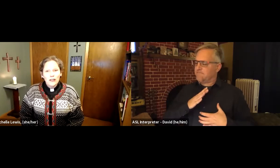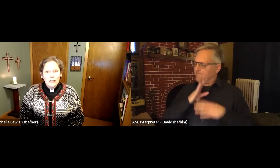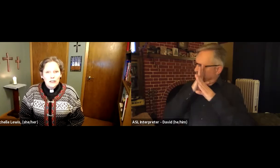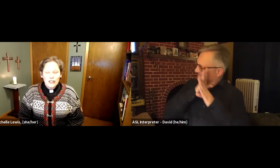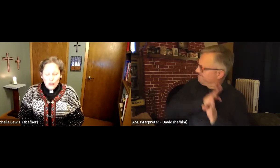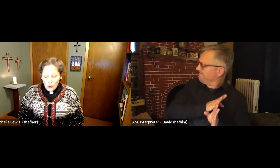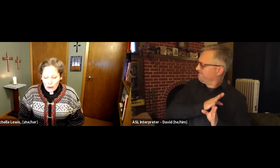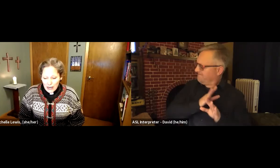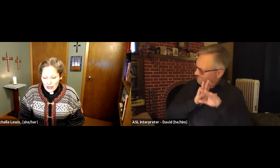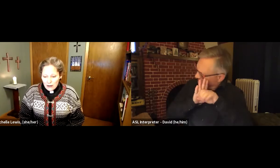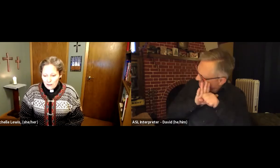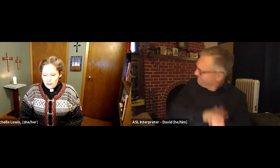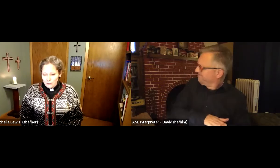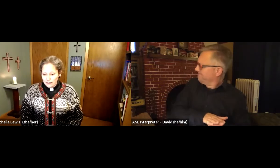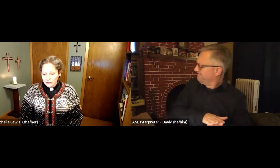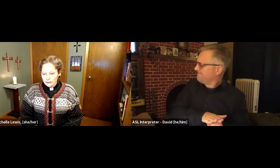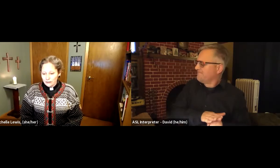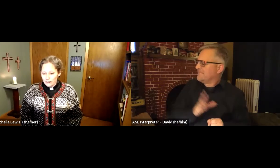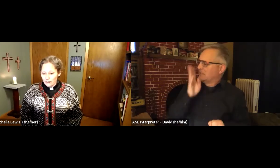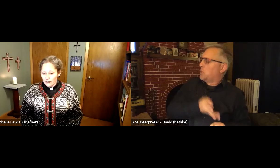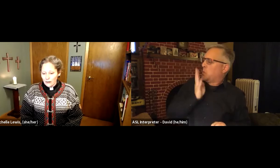those feelings, they'll just go away.